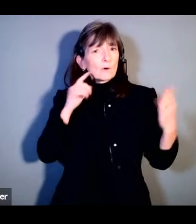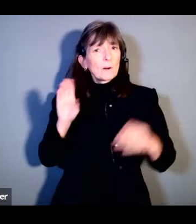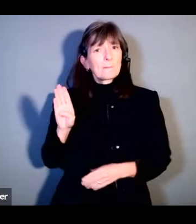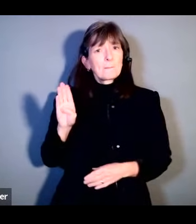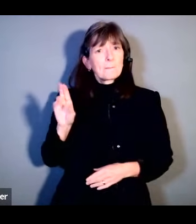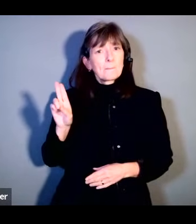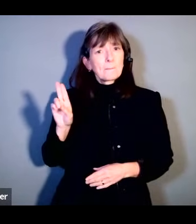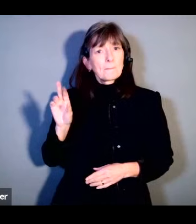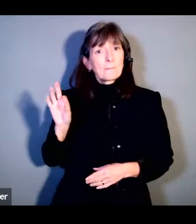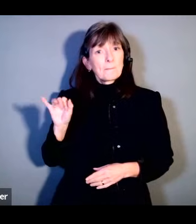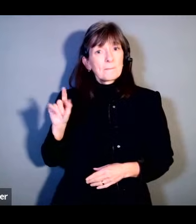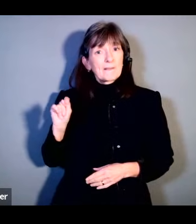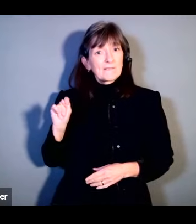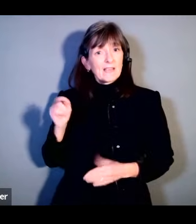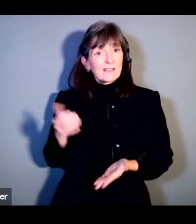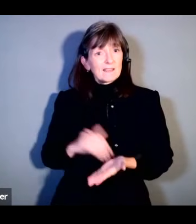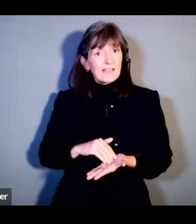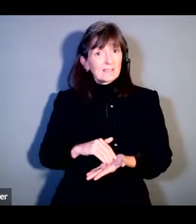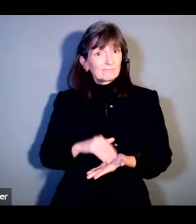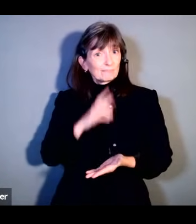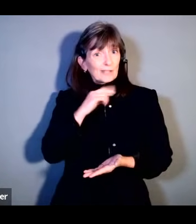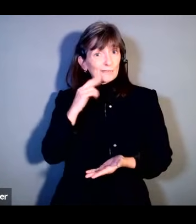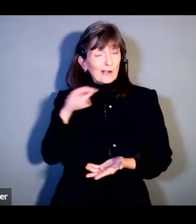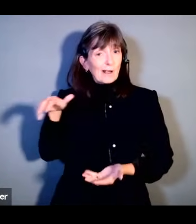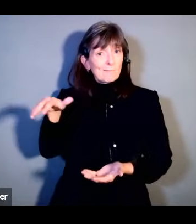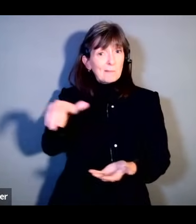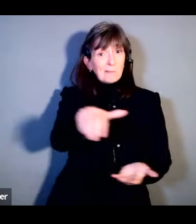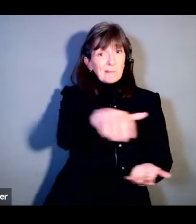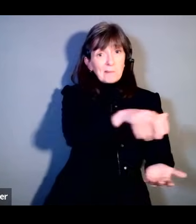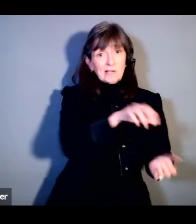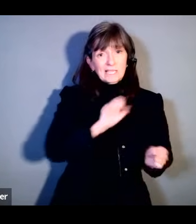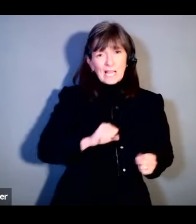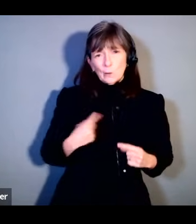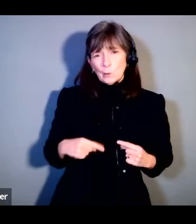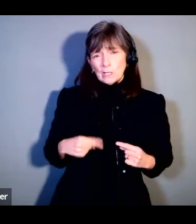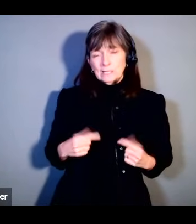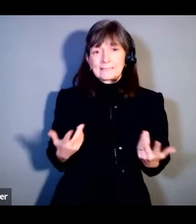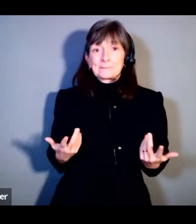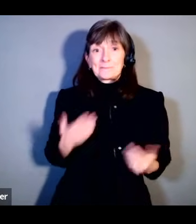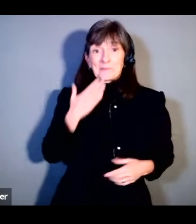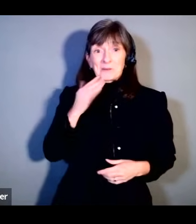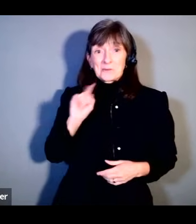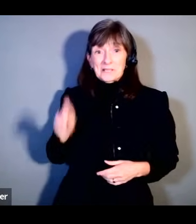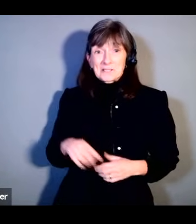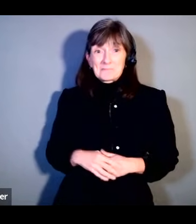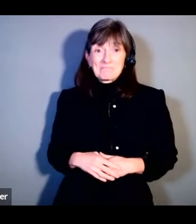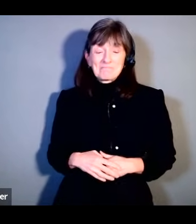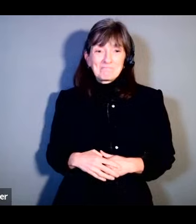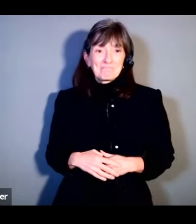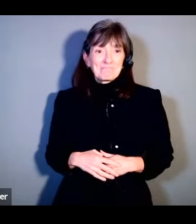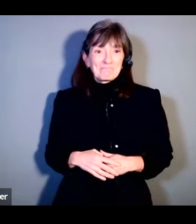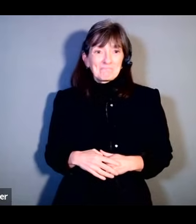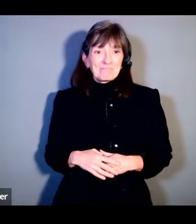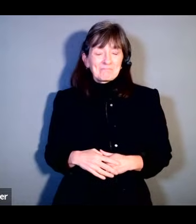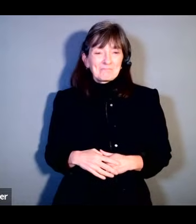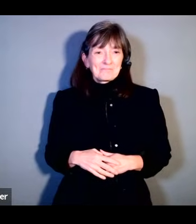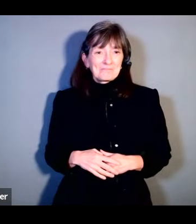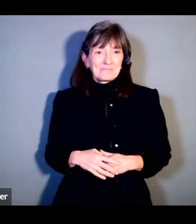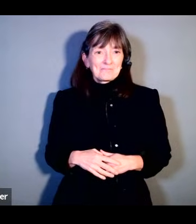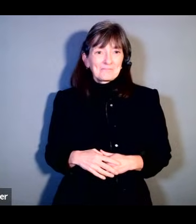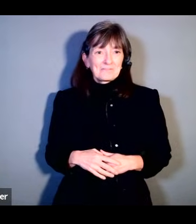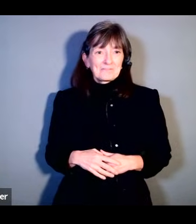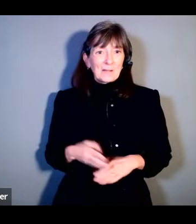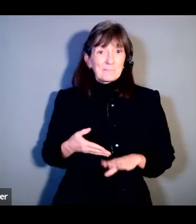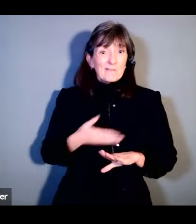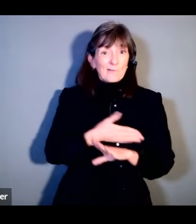So that's a good question. And I guess we'll have to take that back and have a look at that. And, initially it was during when we went to